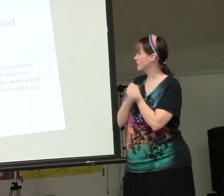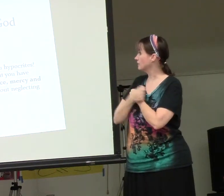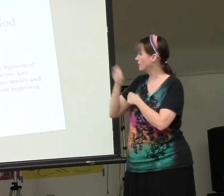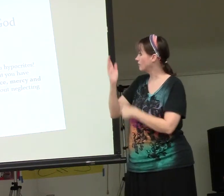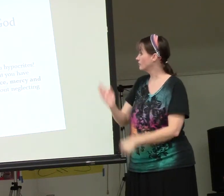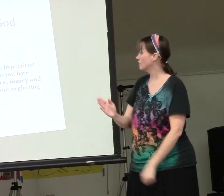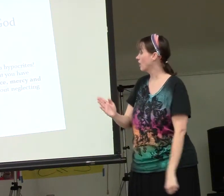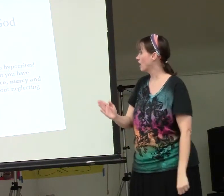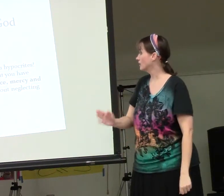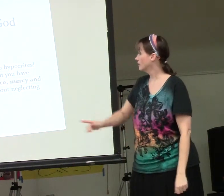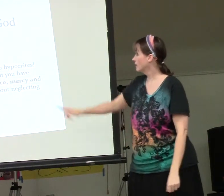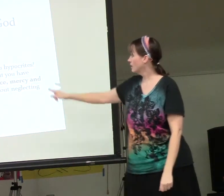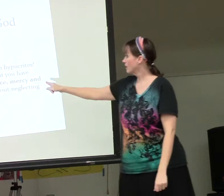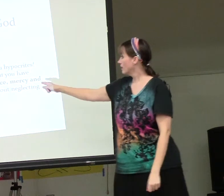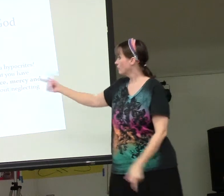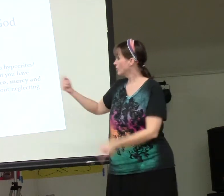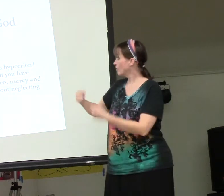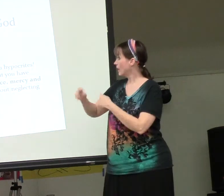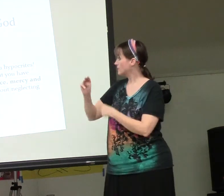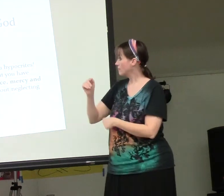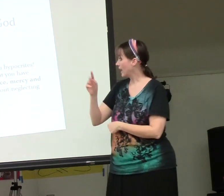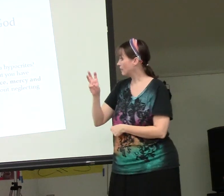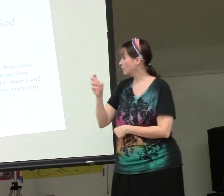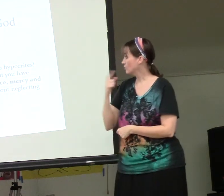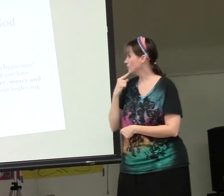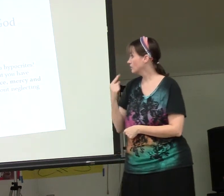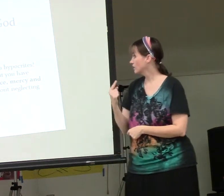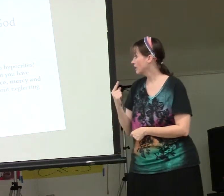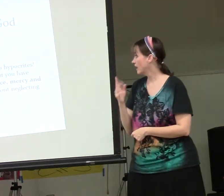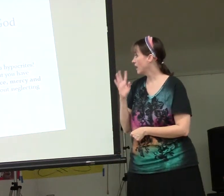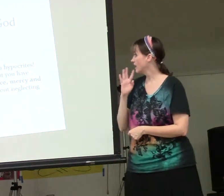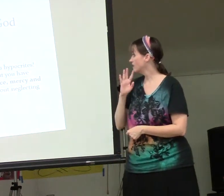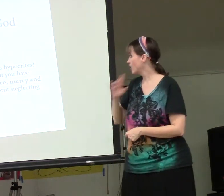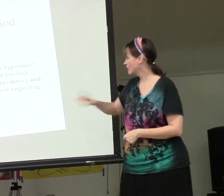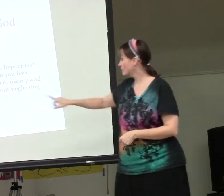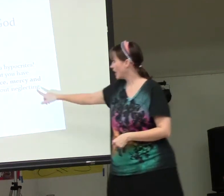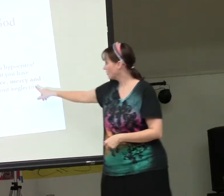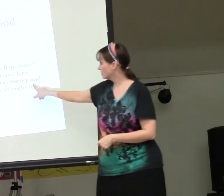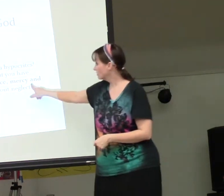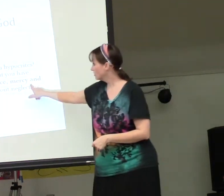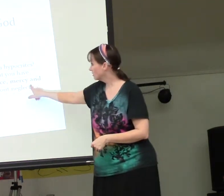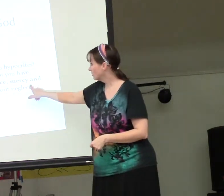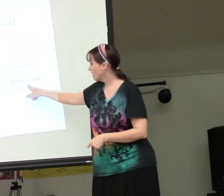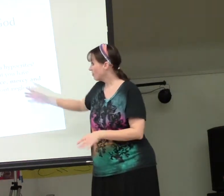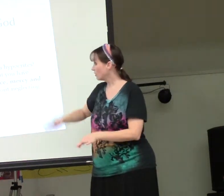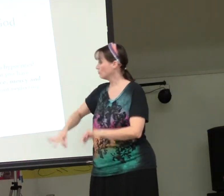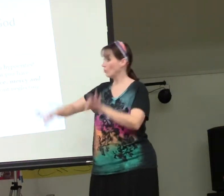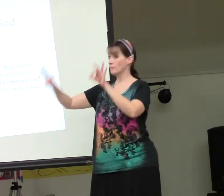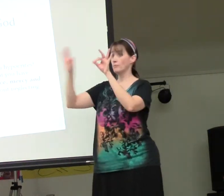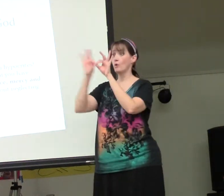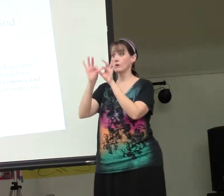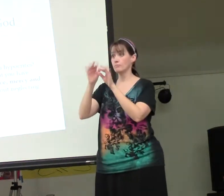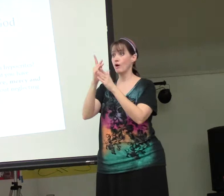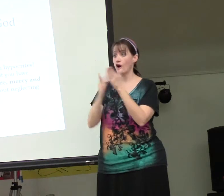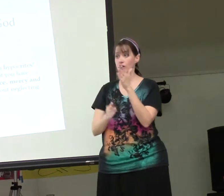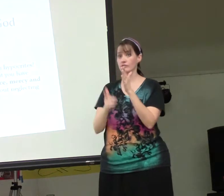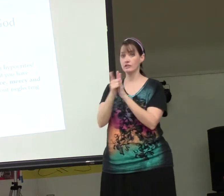the love of God. If we go back to Matthew, he talked about a more important part of the